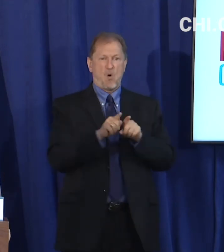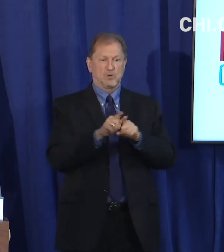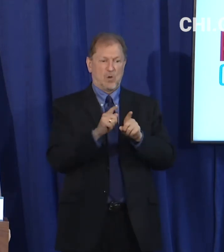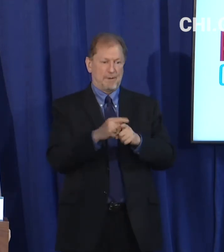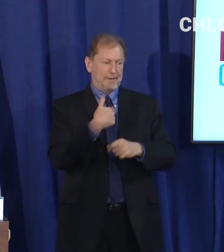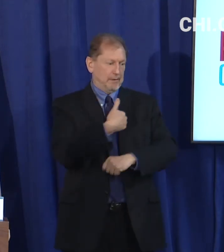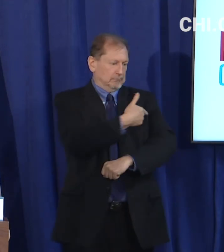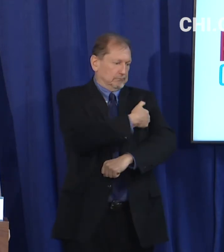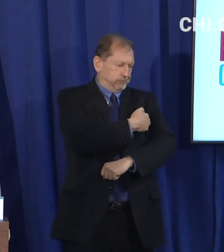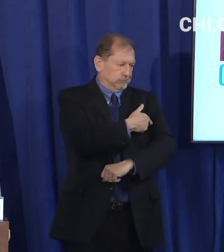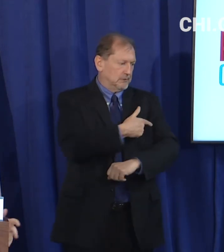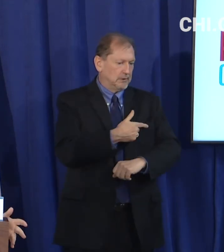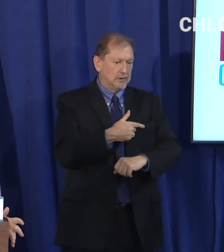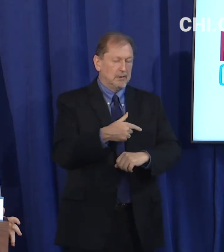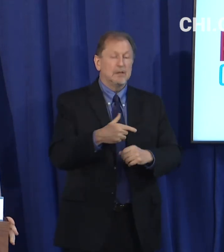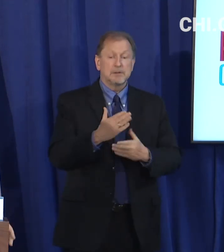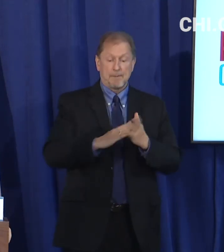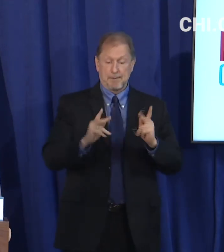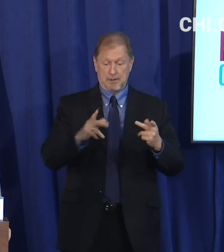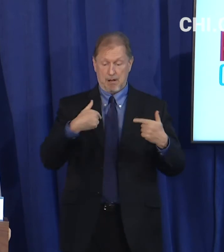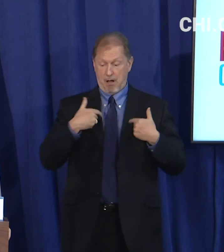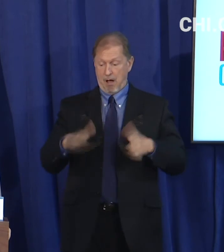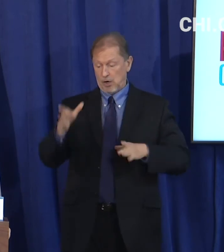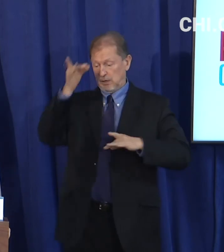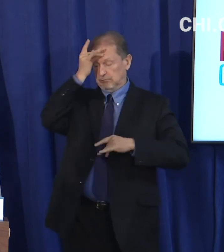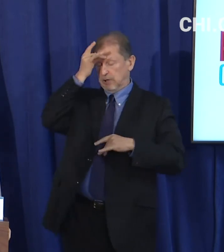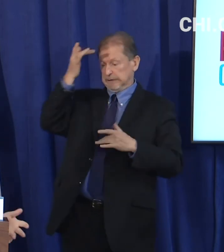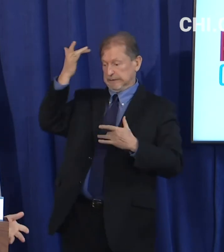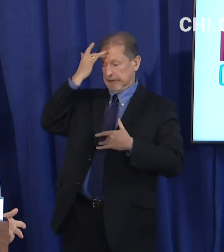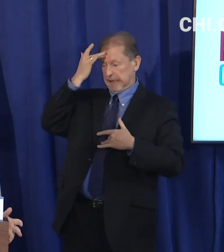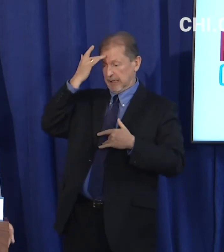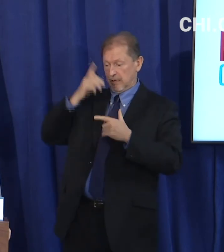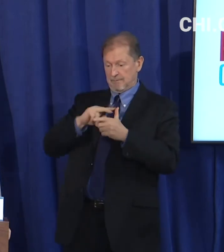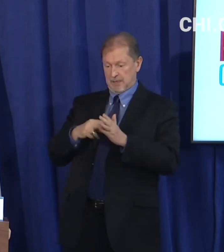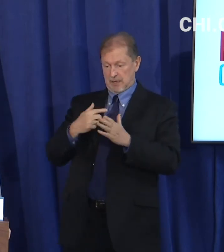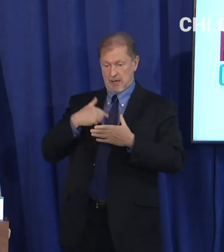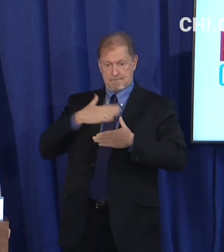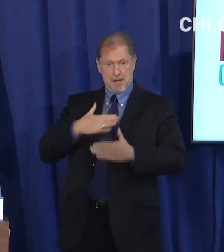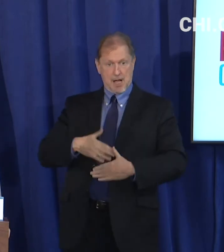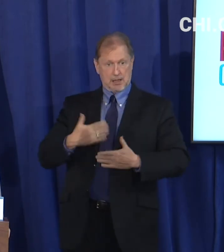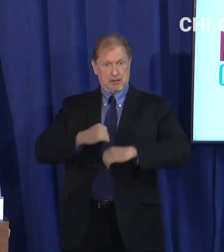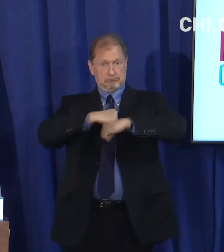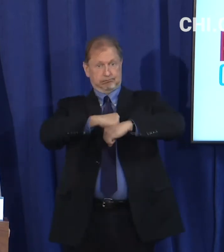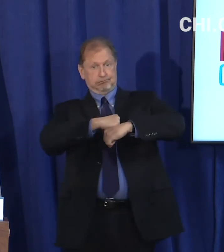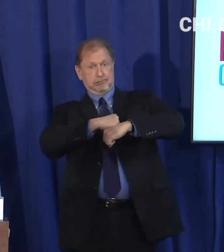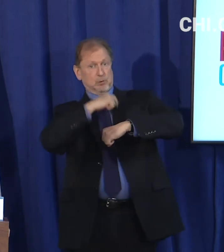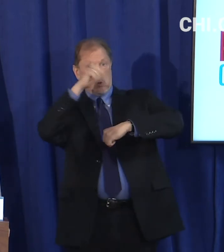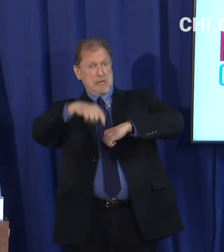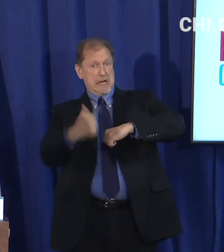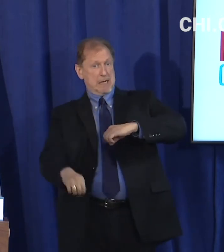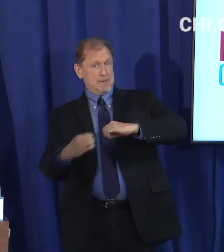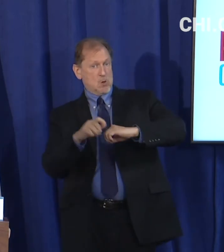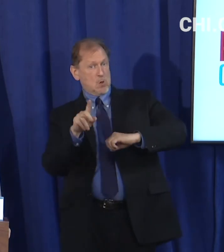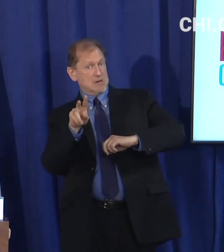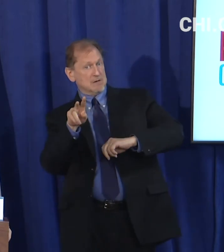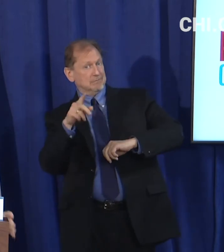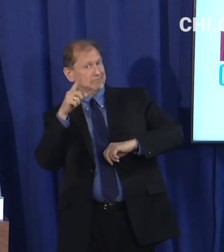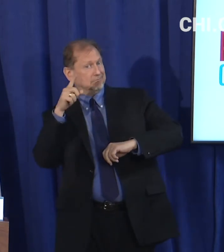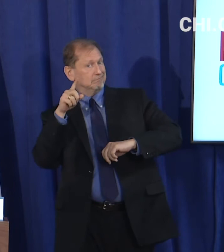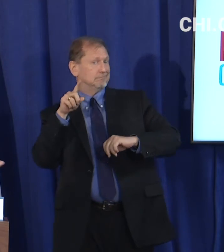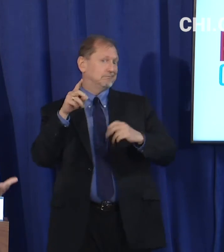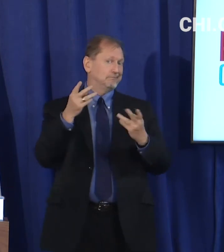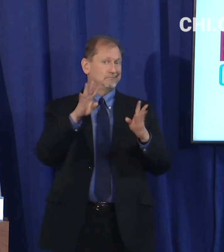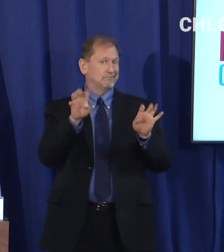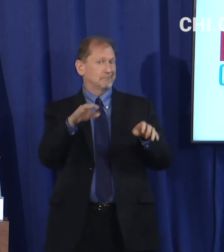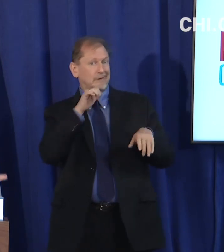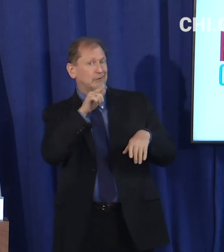somebody was. So these are some of the questions that will be answered. Even if this turned out to be an annual vaccine, it